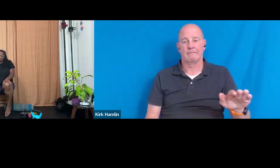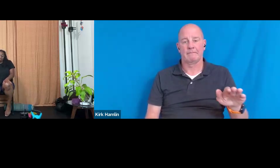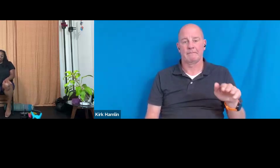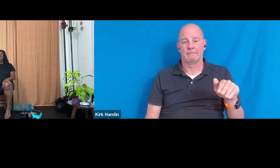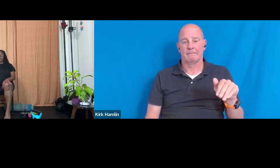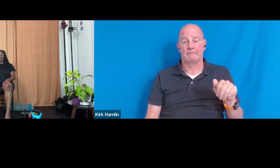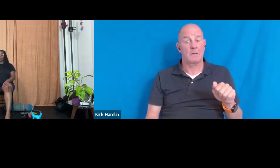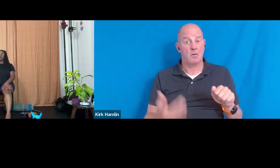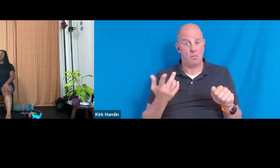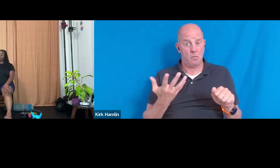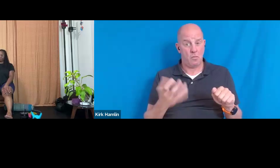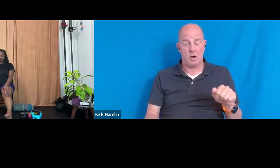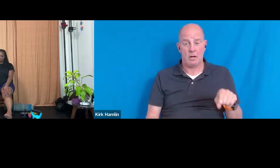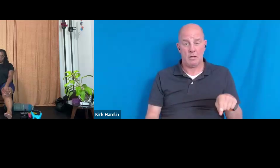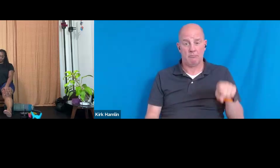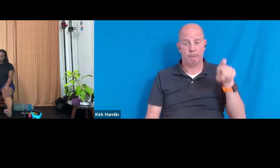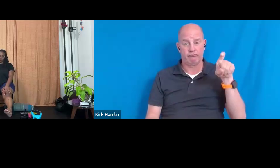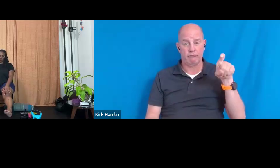sliding, that's fine too.